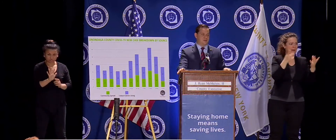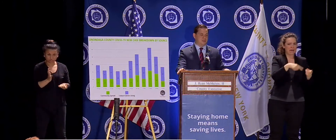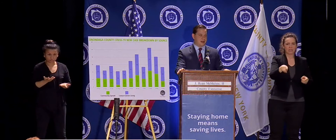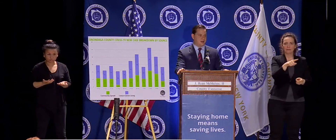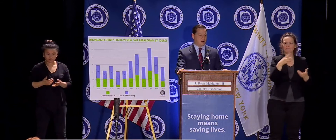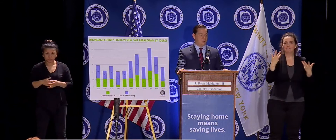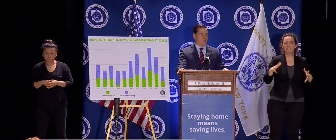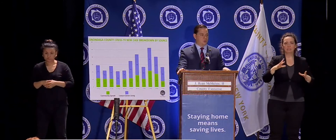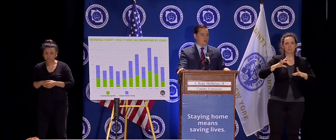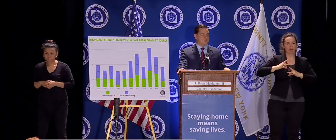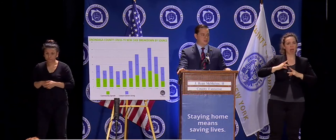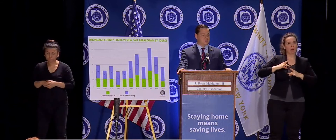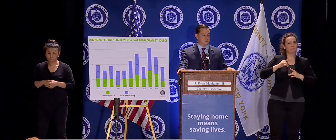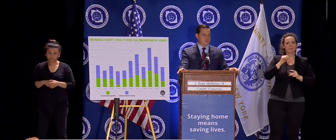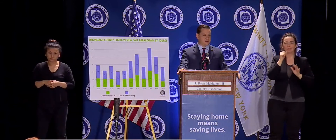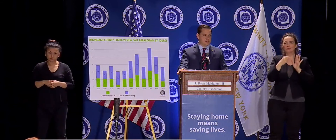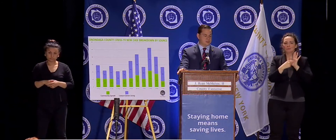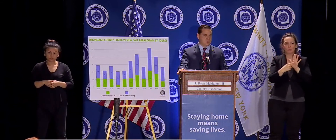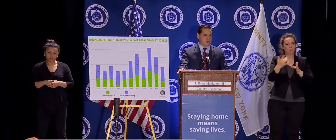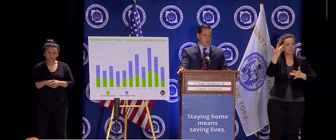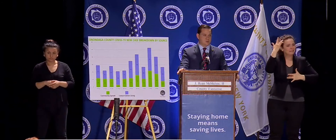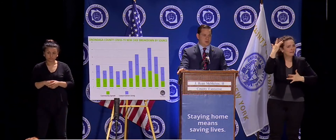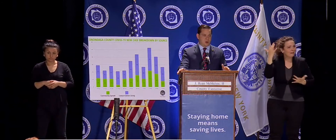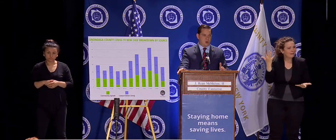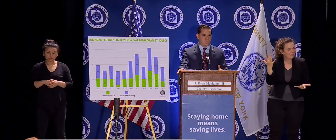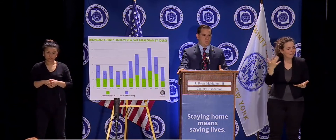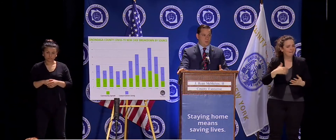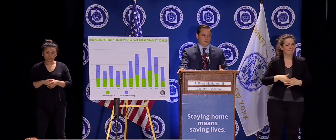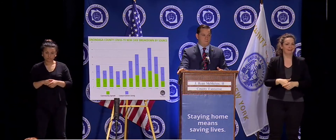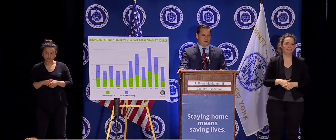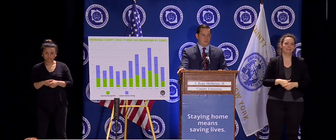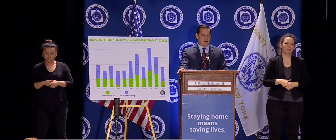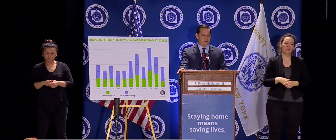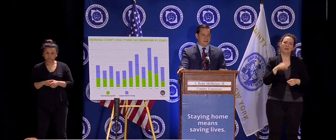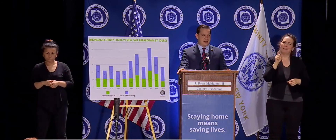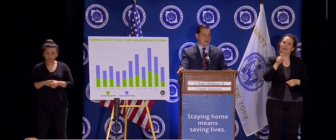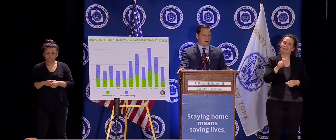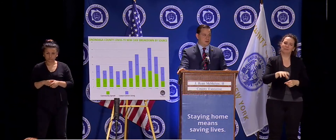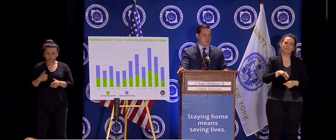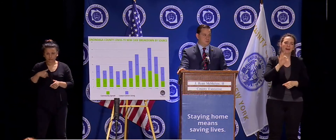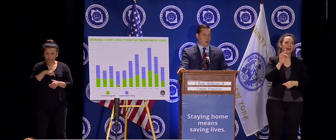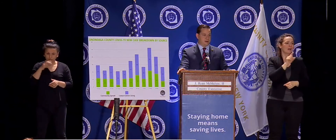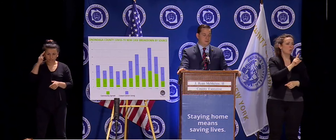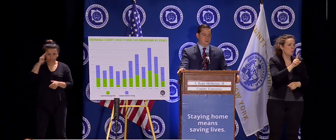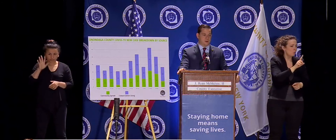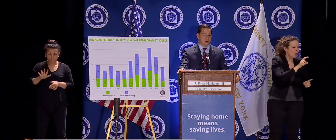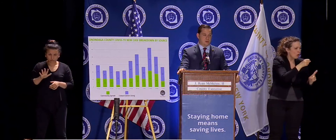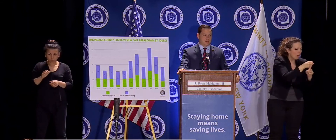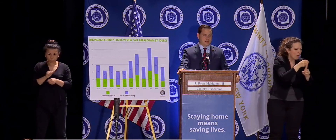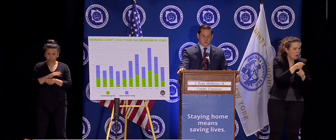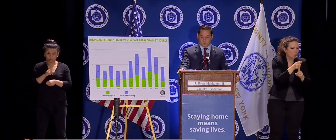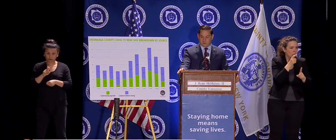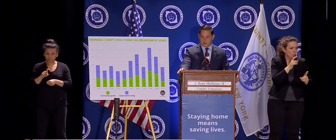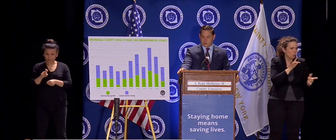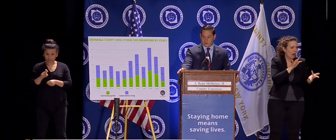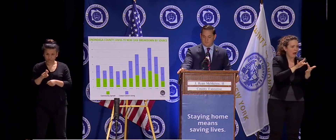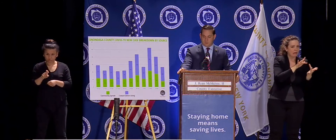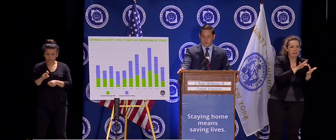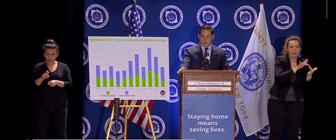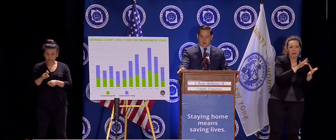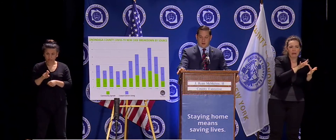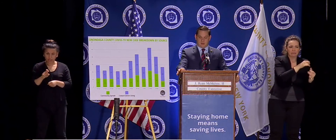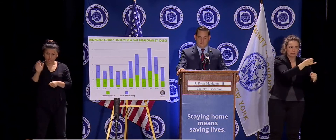not trying to find all the risk in these facilities, because we know the virus got there and is spread. So that's what we've been